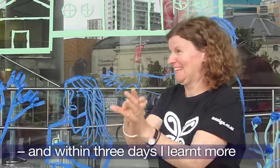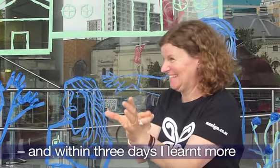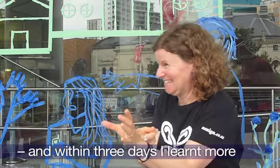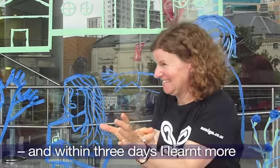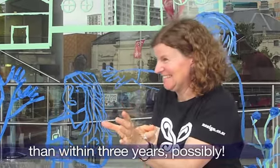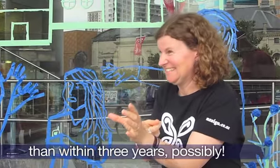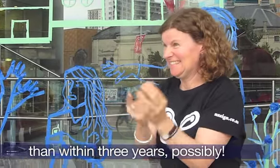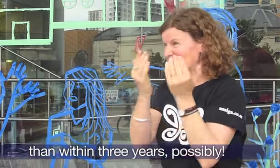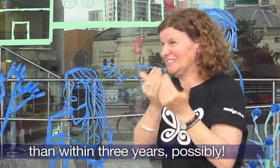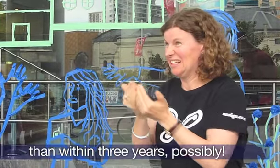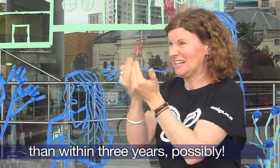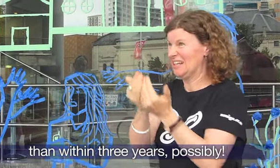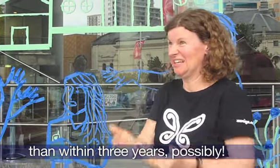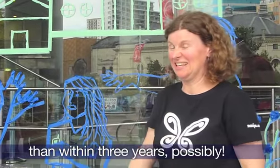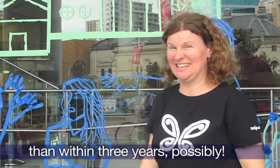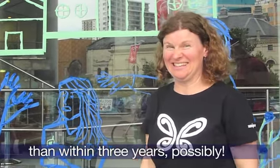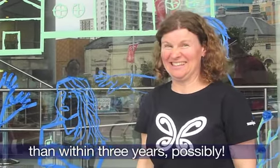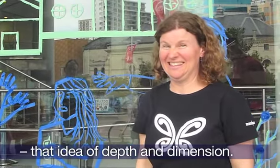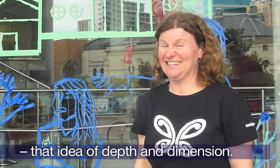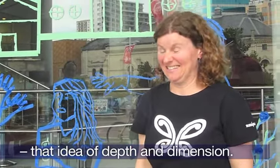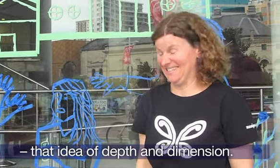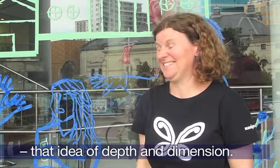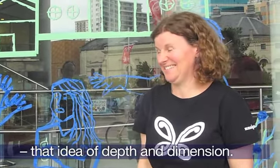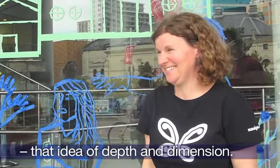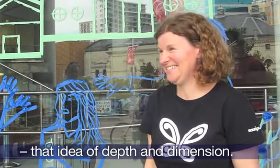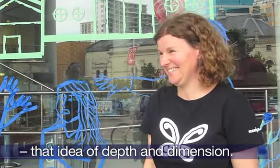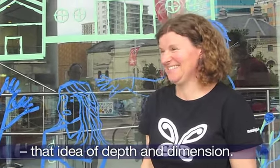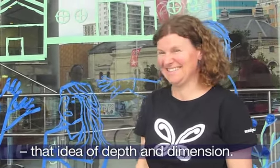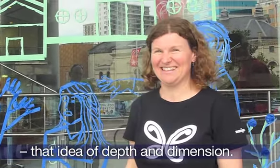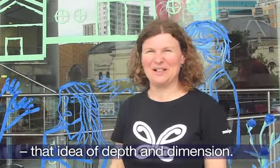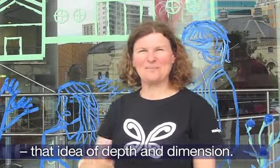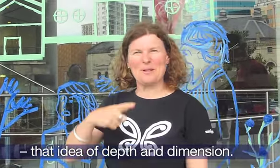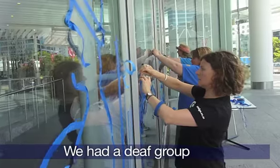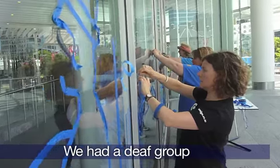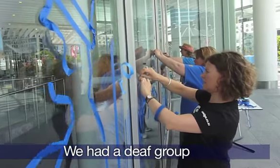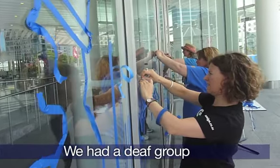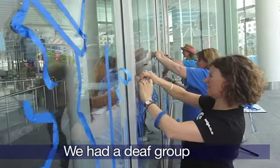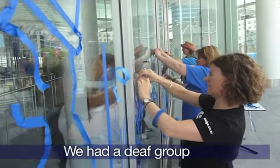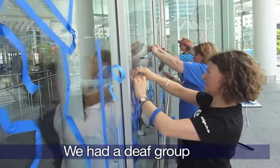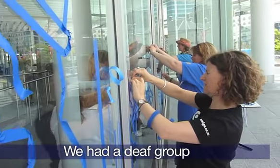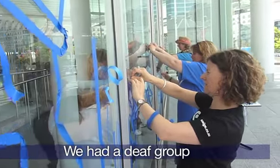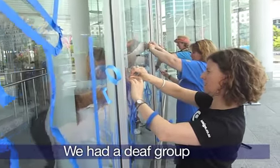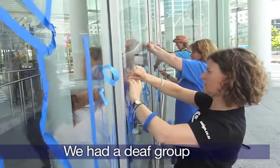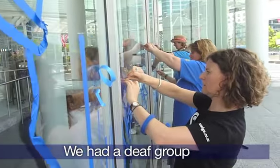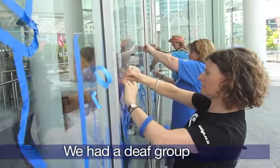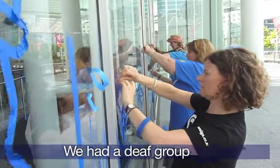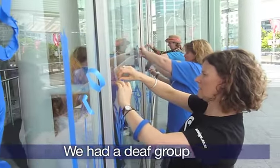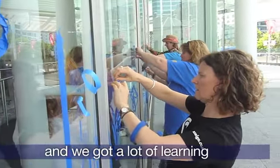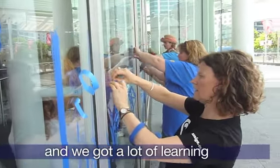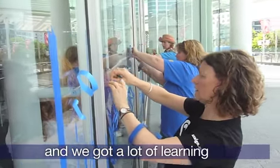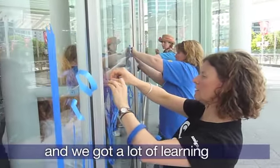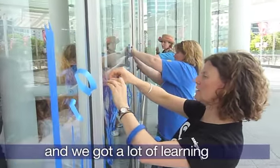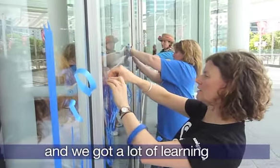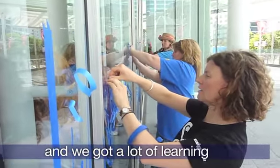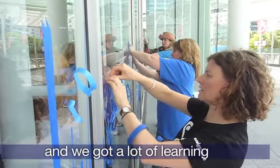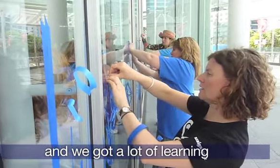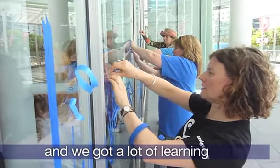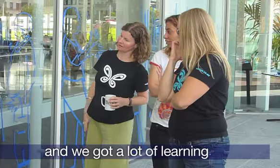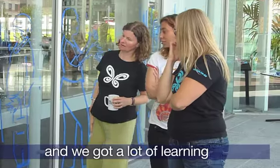than I learnt in 3 years possibly, that idea of depth and dimension. And we had a deaf group as well, and so